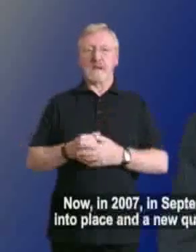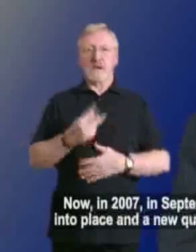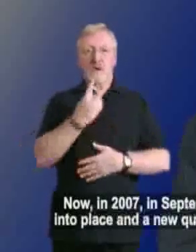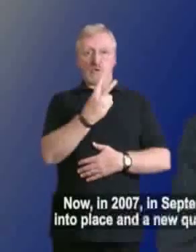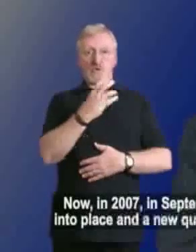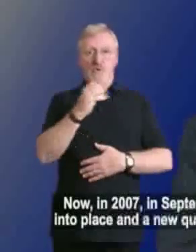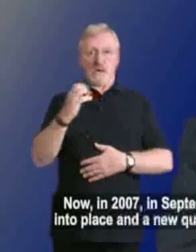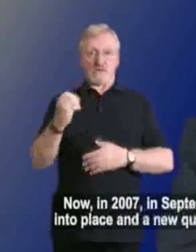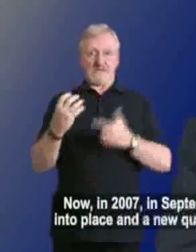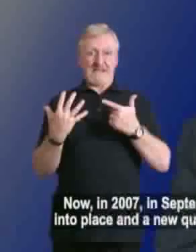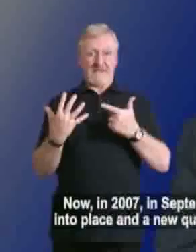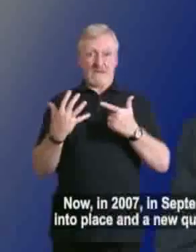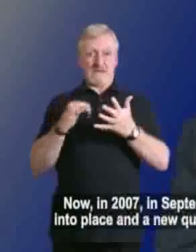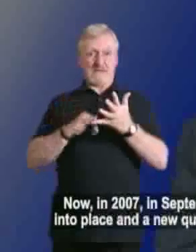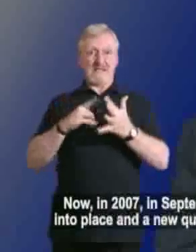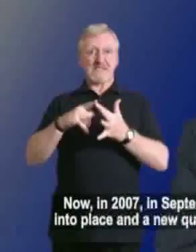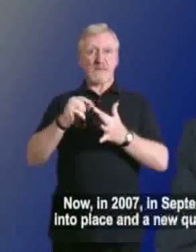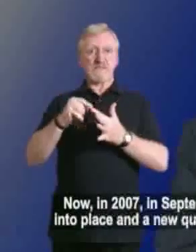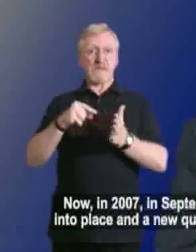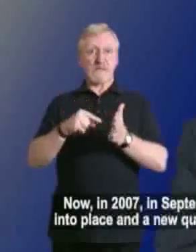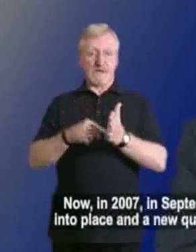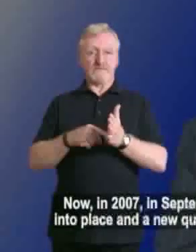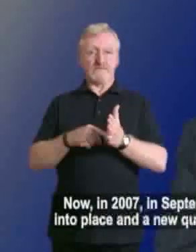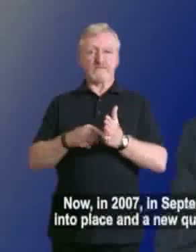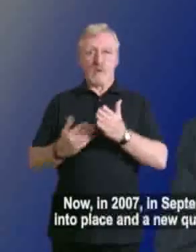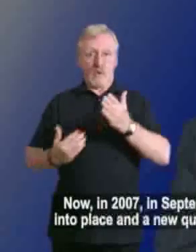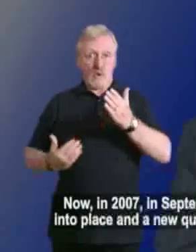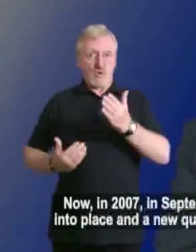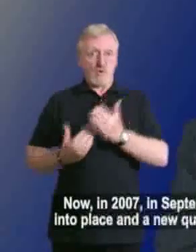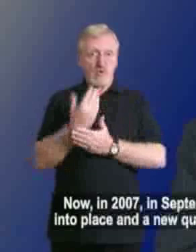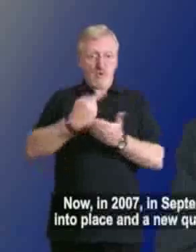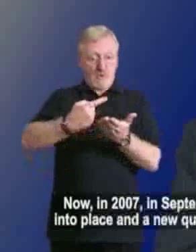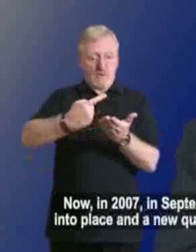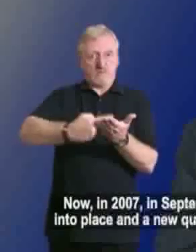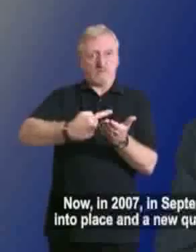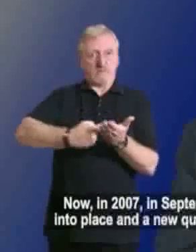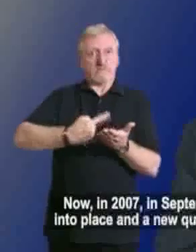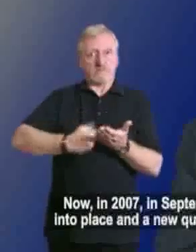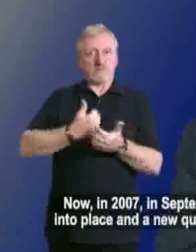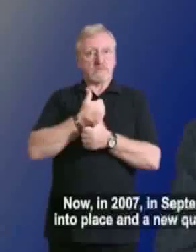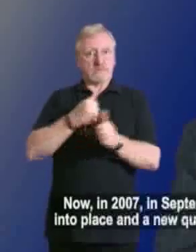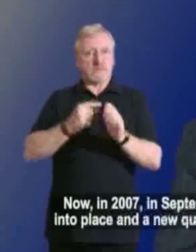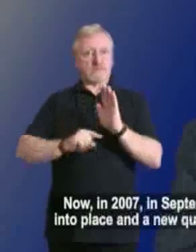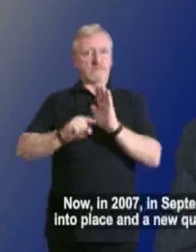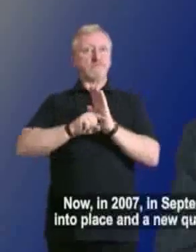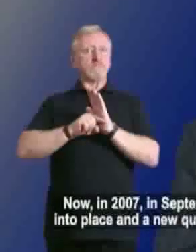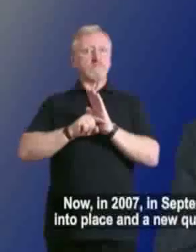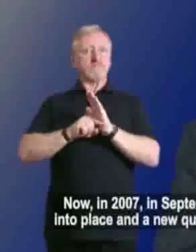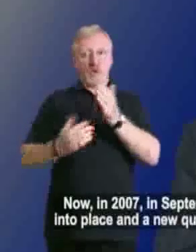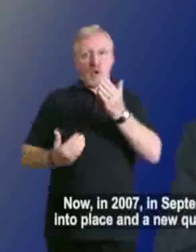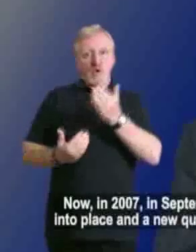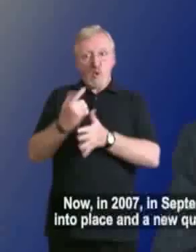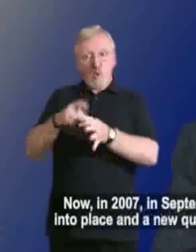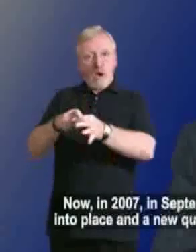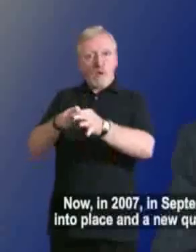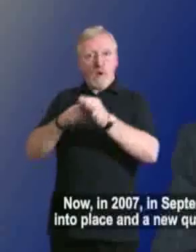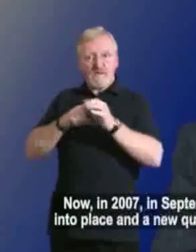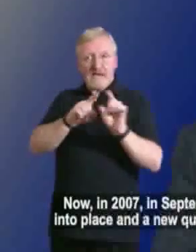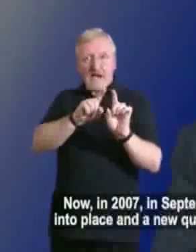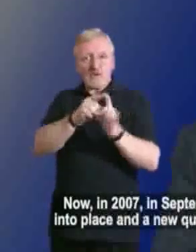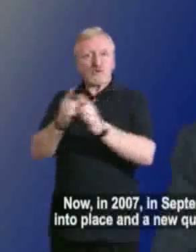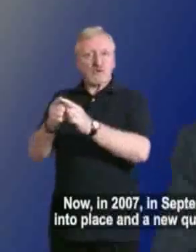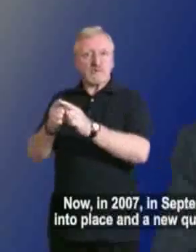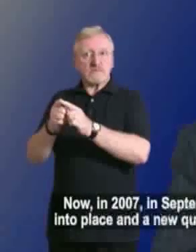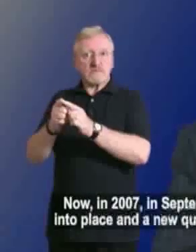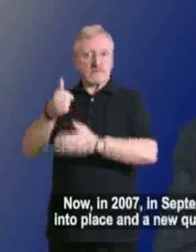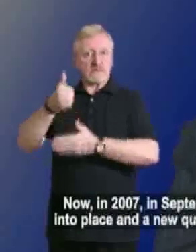Now, in 2007, in September, new regulations came into place and a new qualification